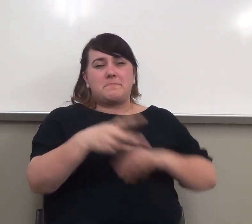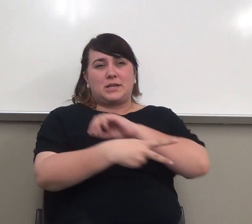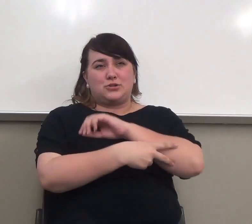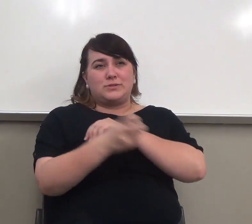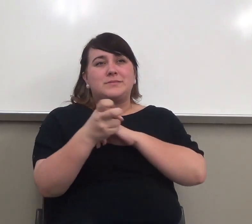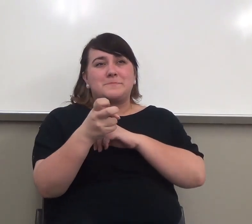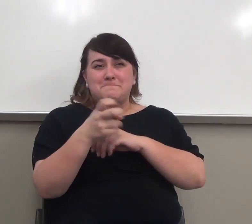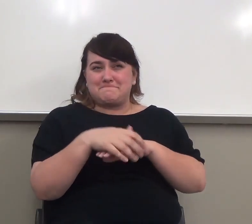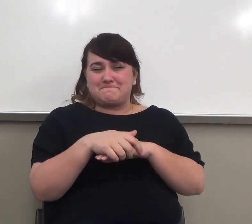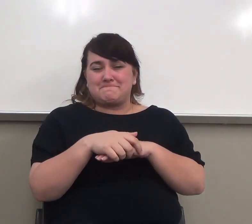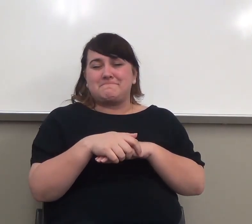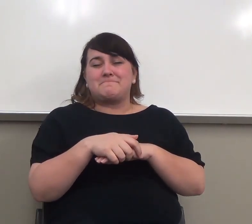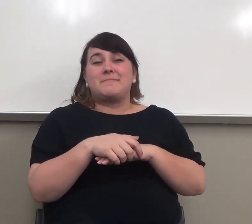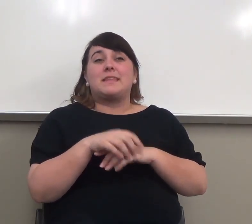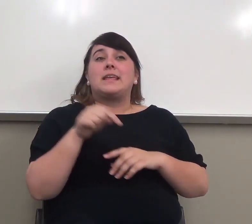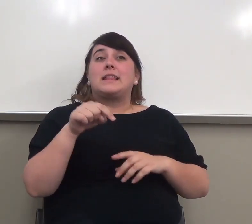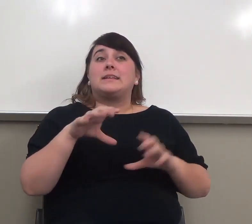Need to take notes. We'll talk about taking notes.